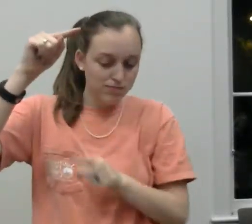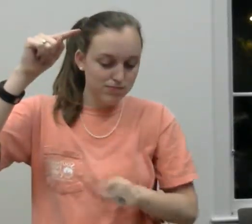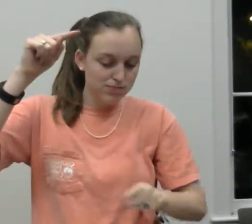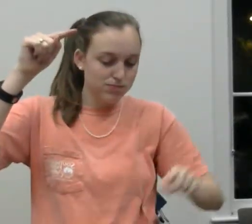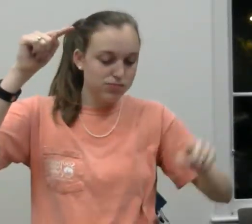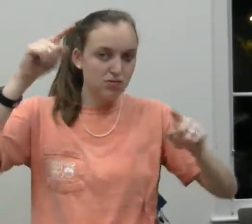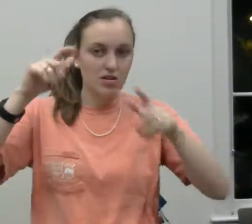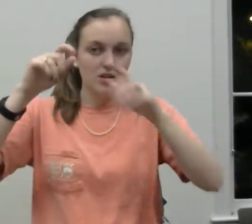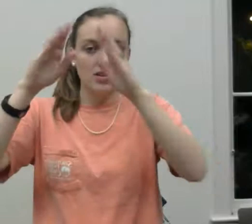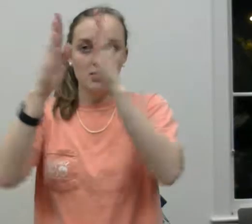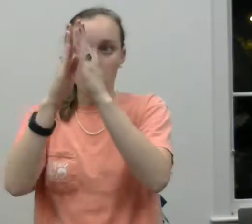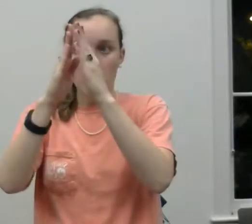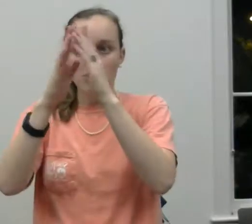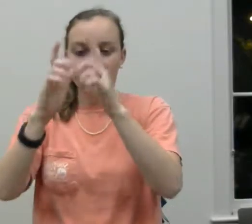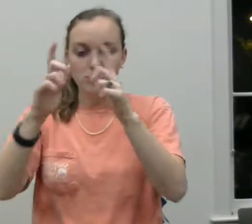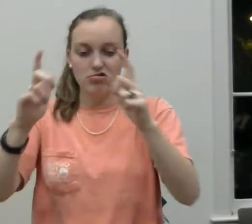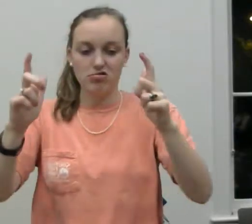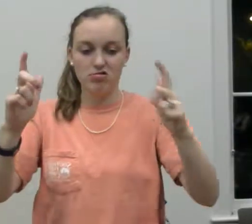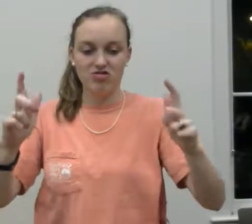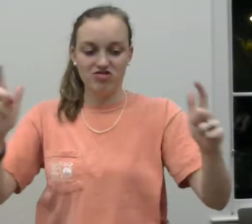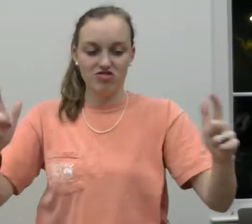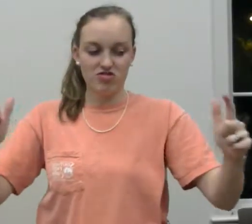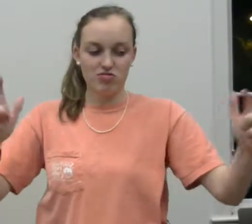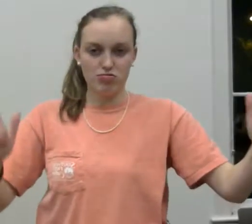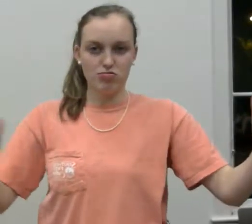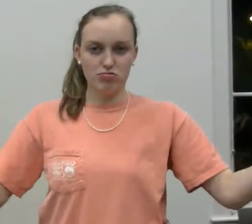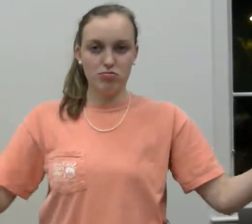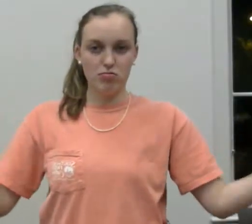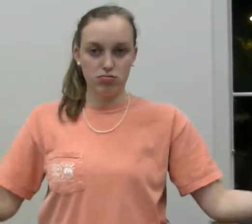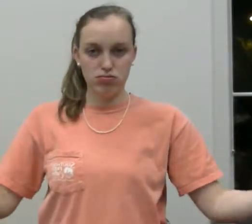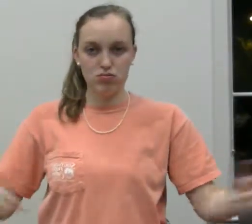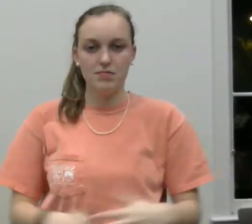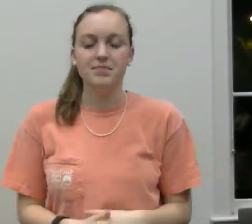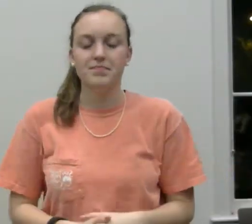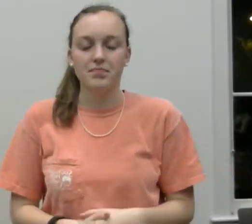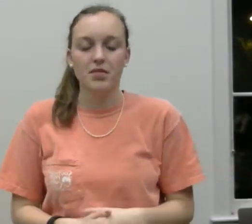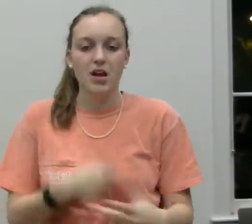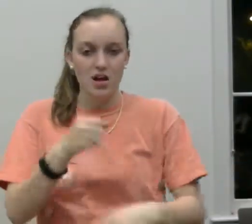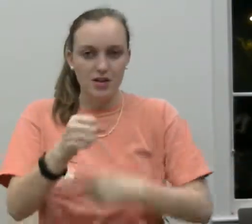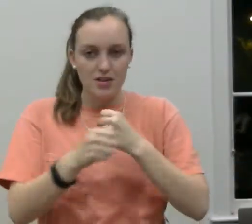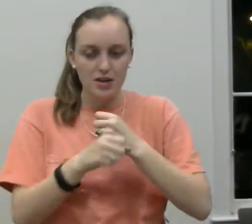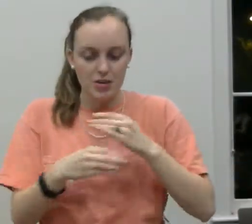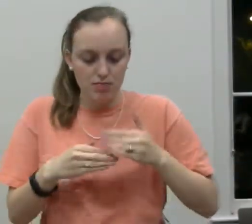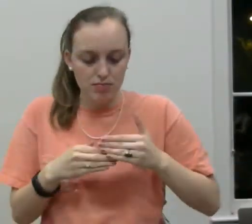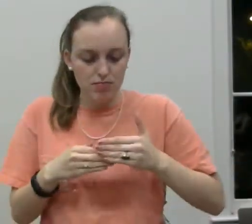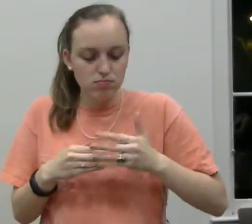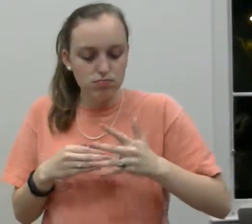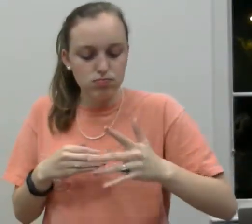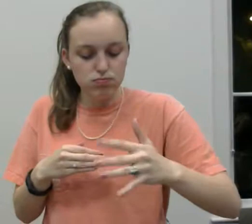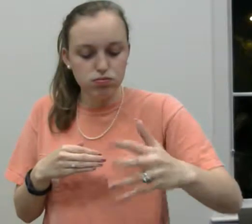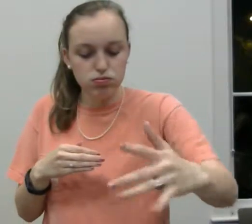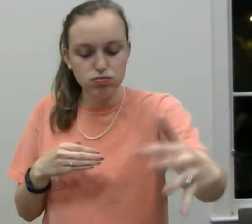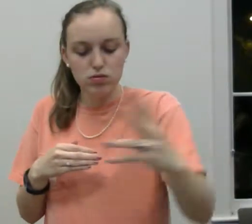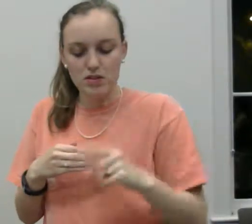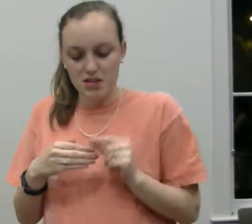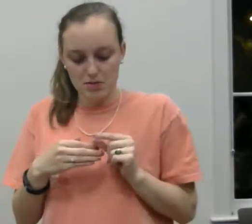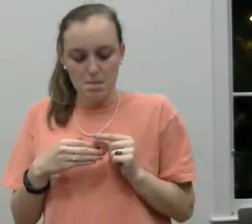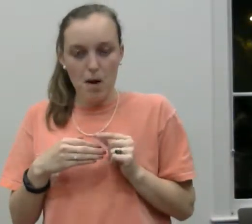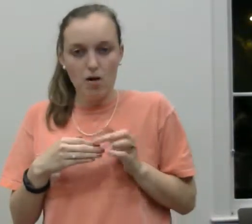bigger as the year progresses. So this picture, I'll be showing you this very often in presentations and videos,